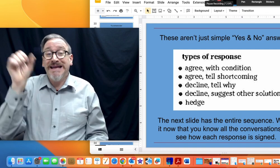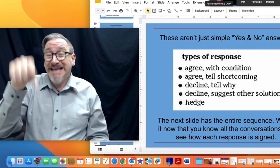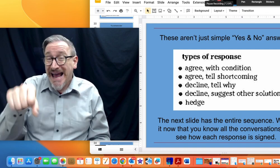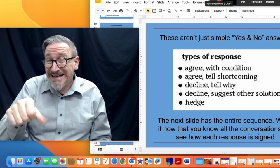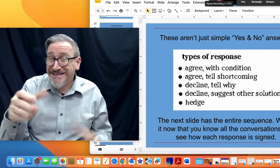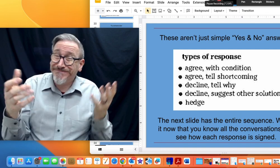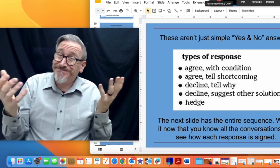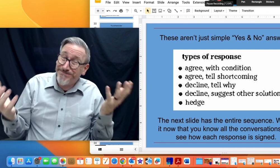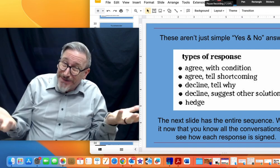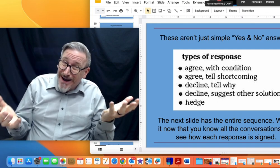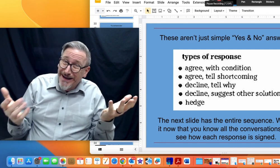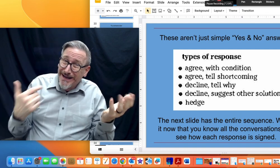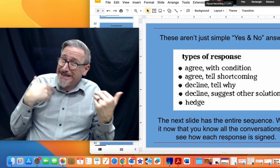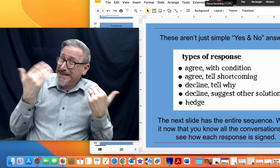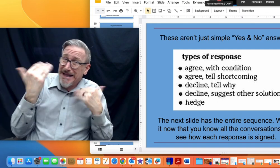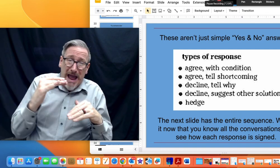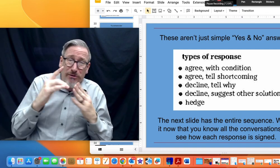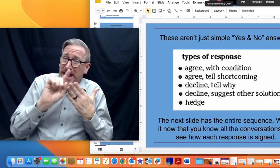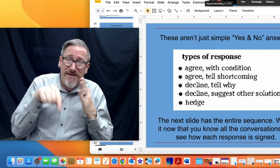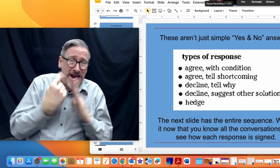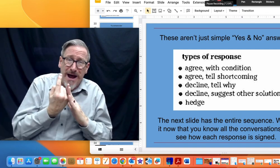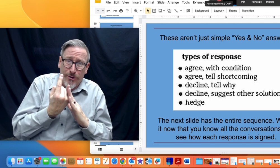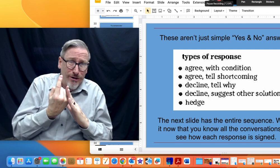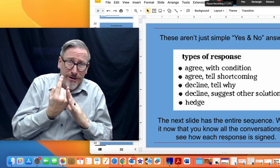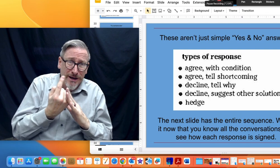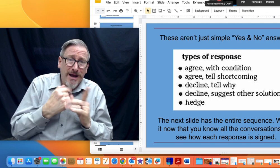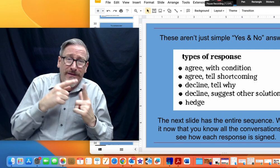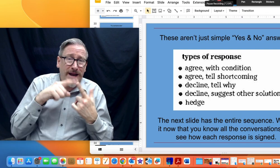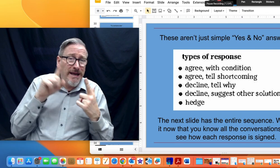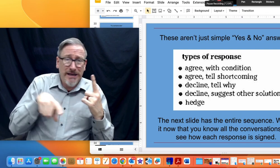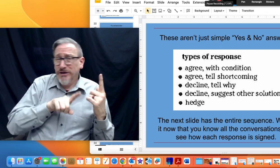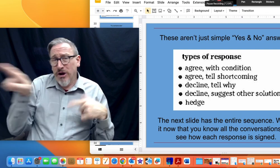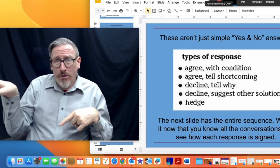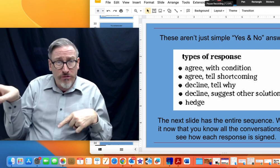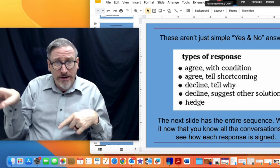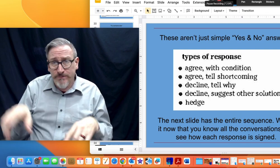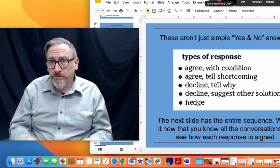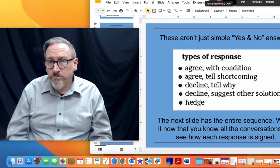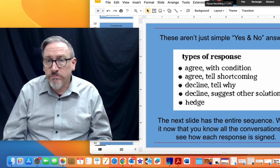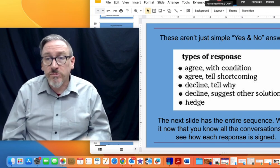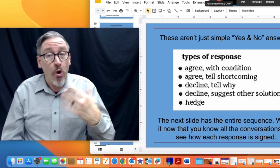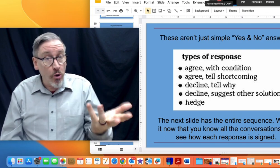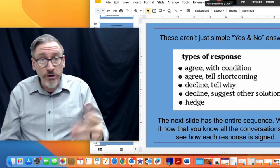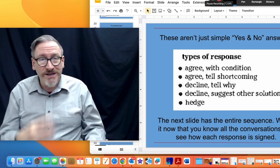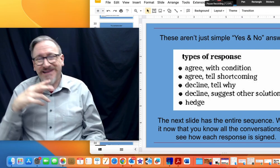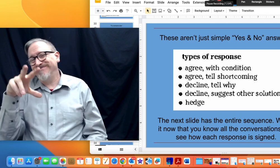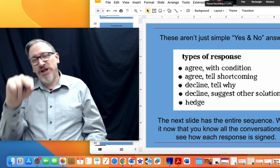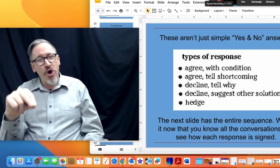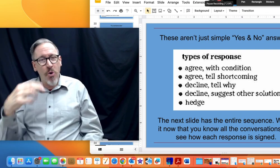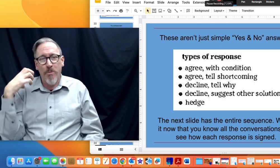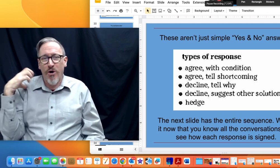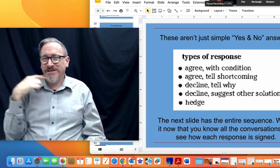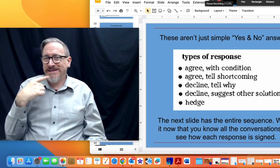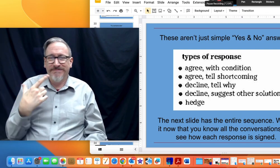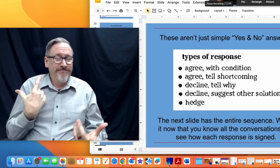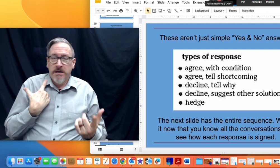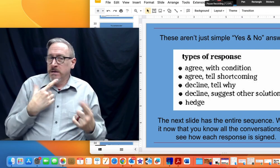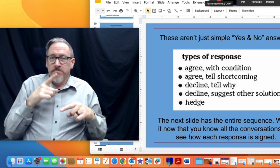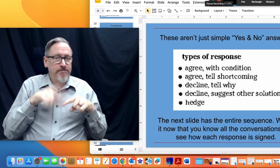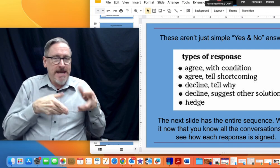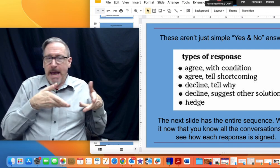Or yes, but I only have an hour, then I need to go, right? Or you could say, no, boss